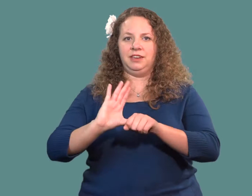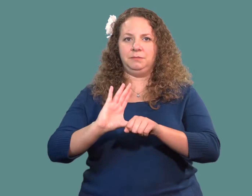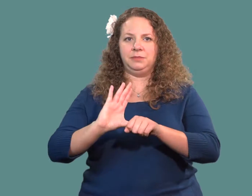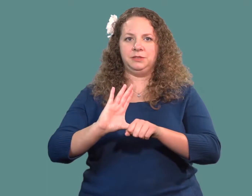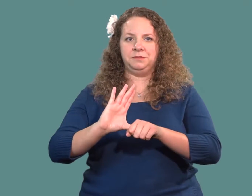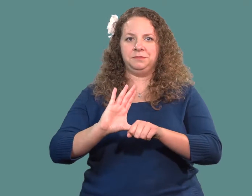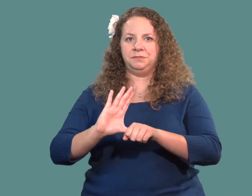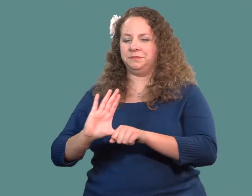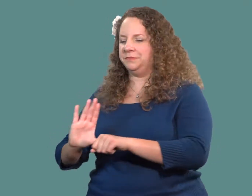inept.